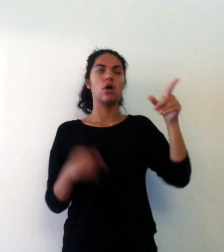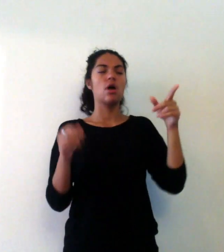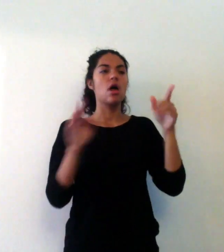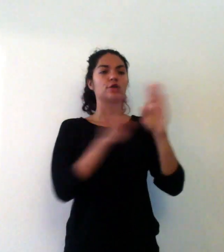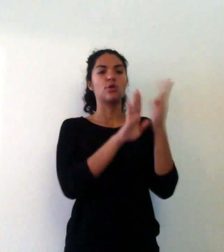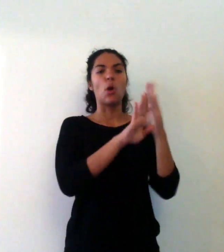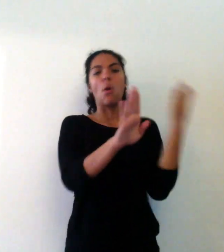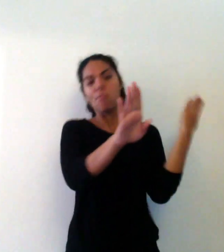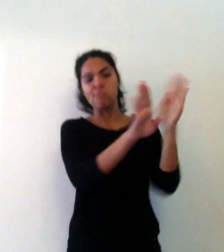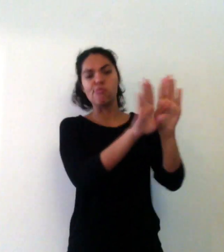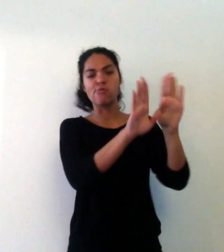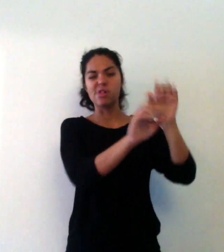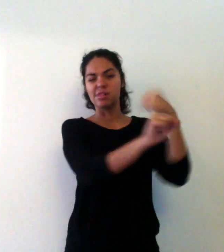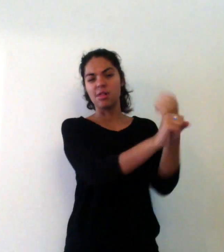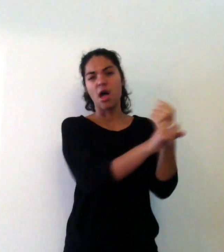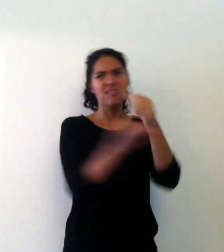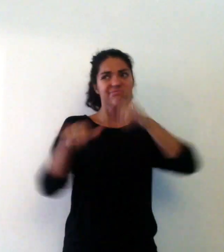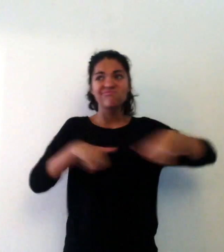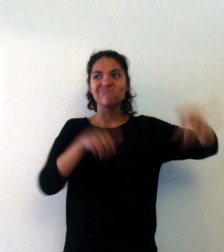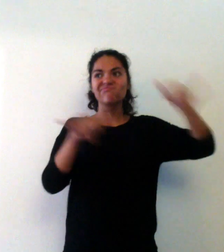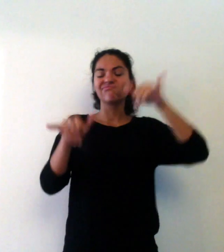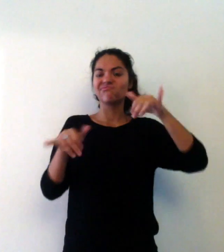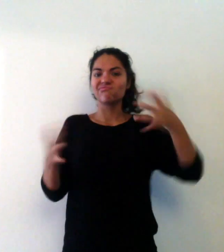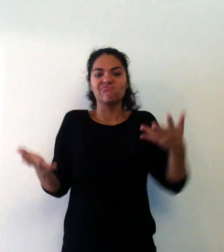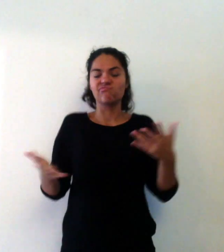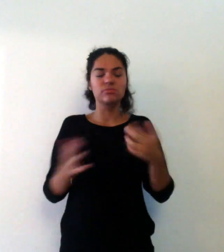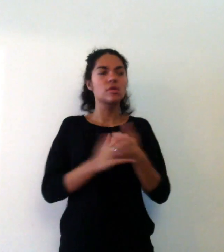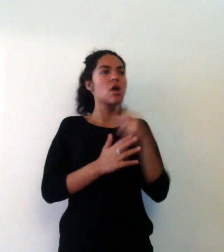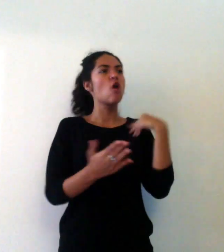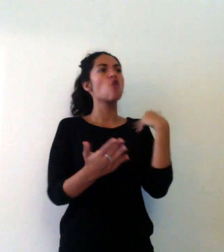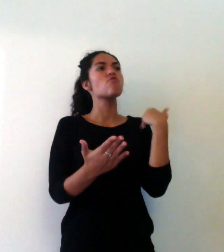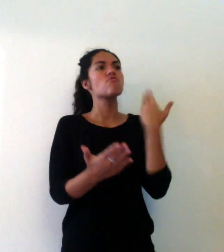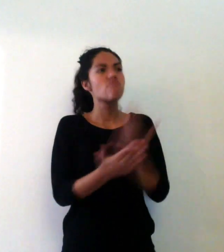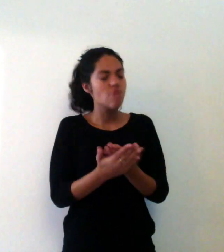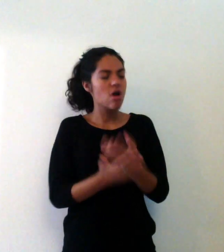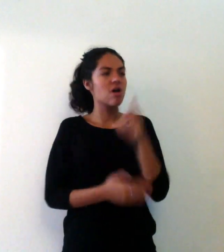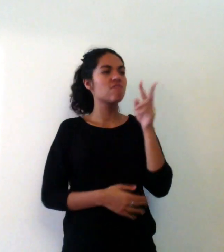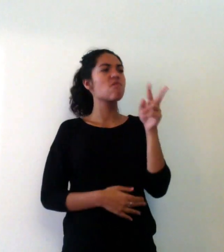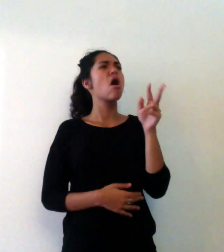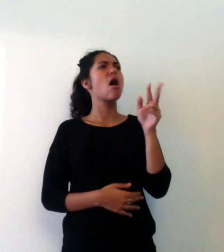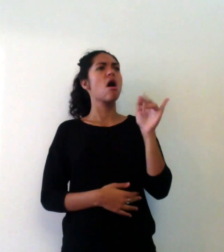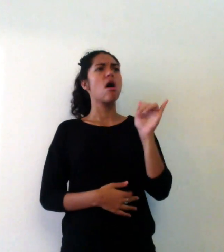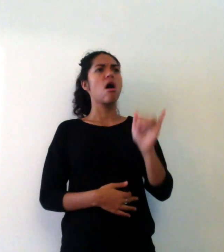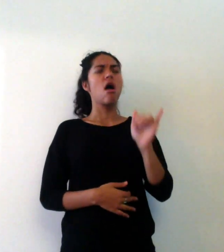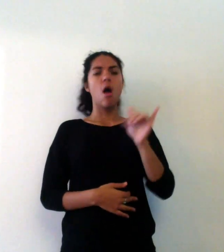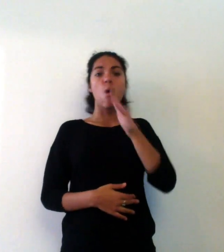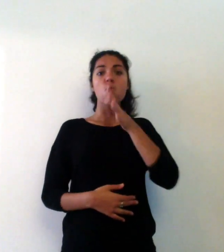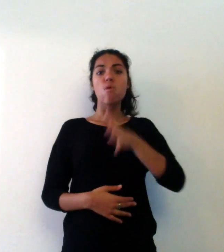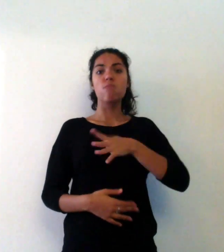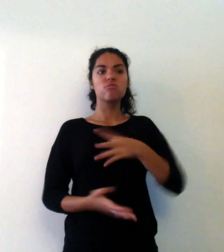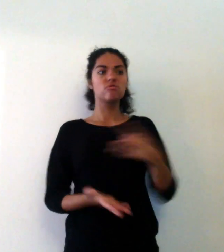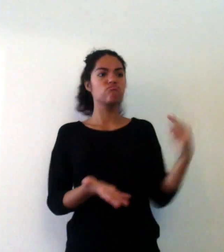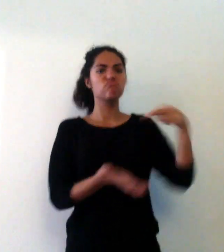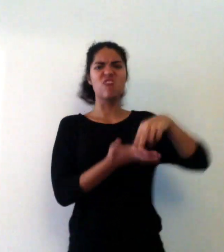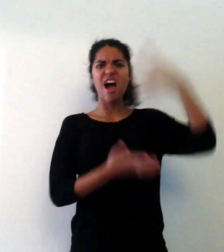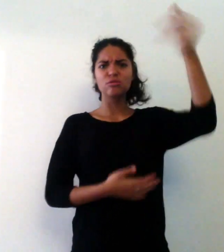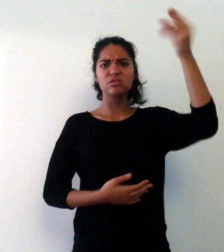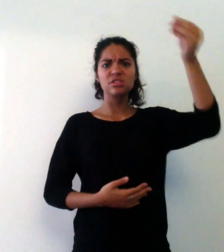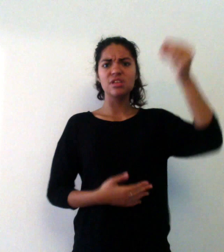every other house was in the neighborhood. He said, but I arrived at this home and I saw a woman standing out in the front yard, leaning against a